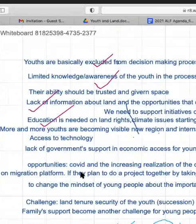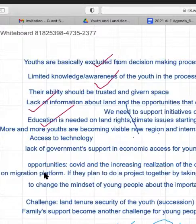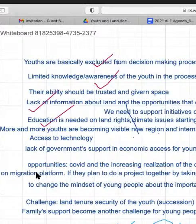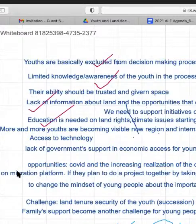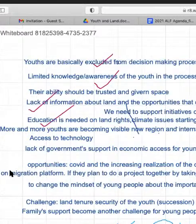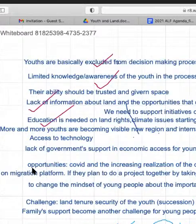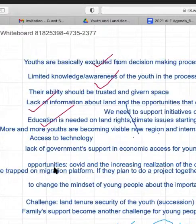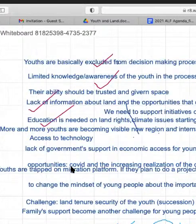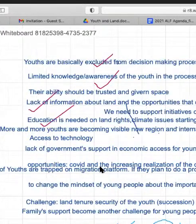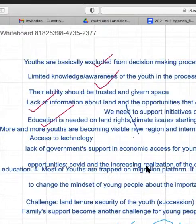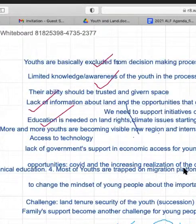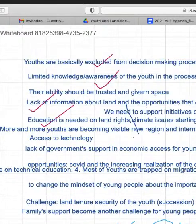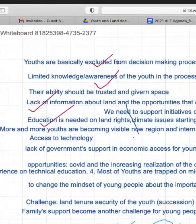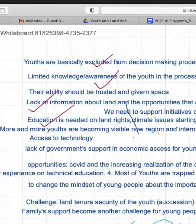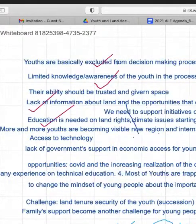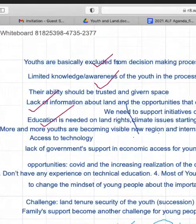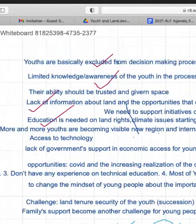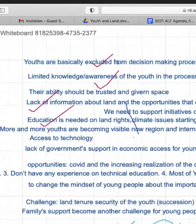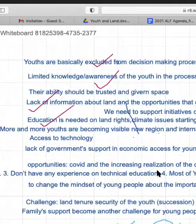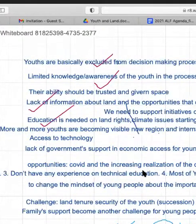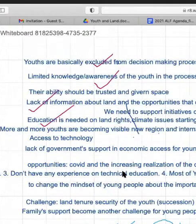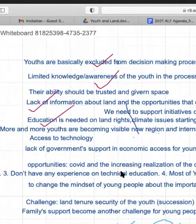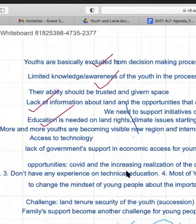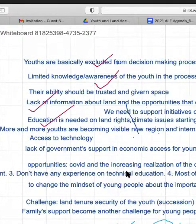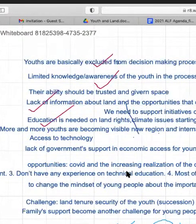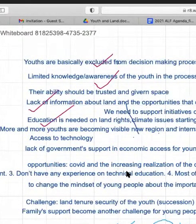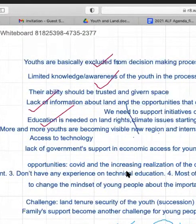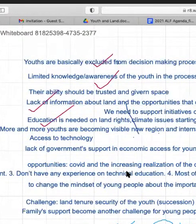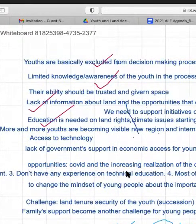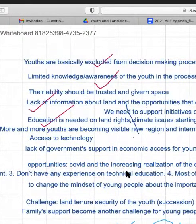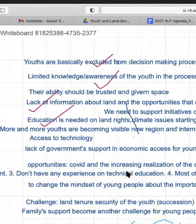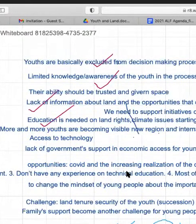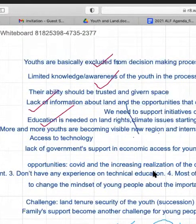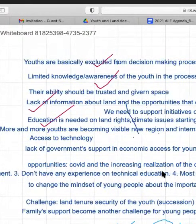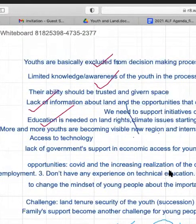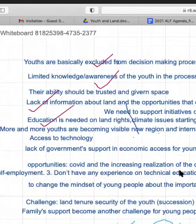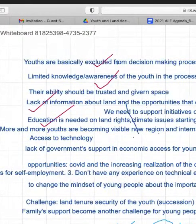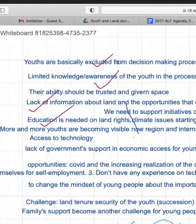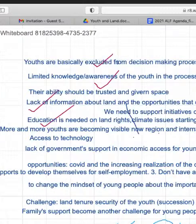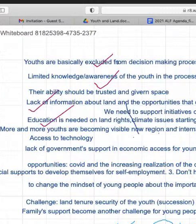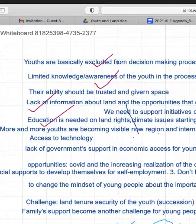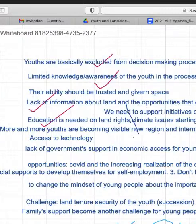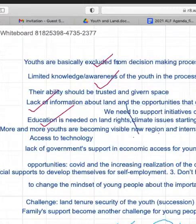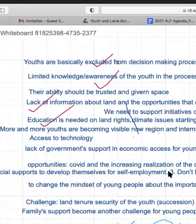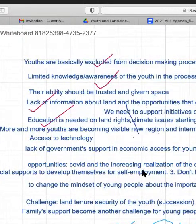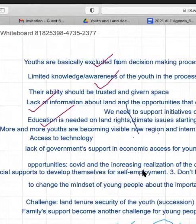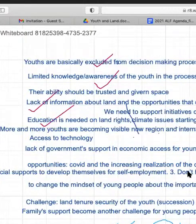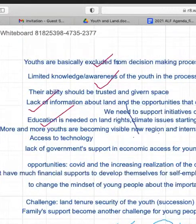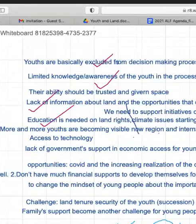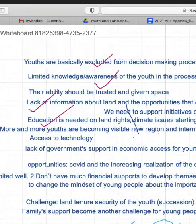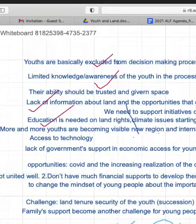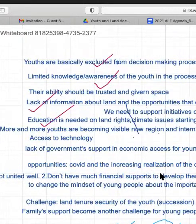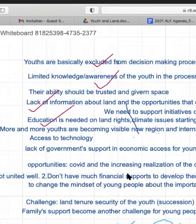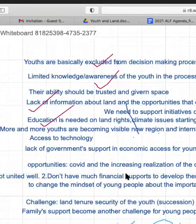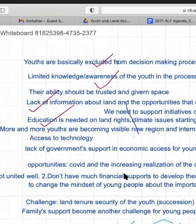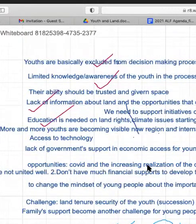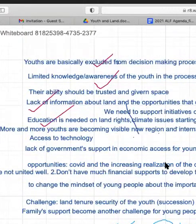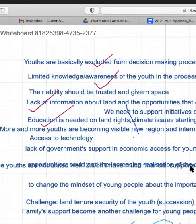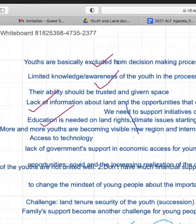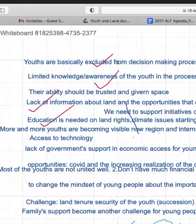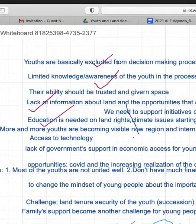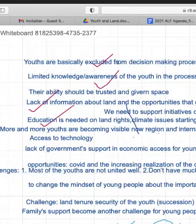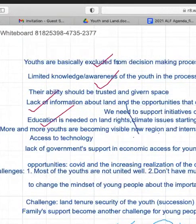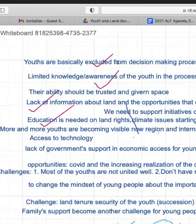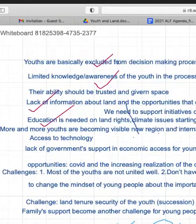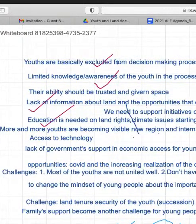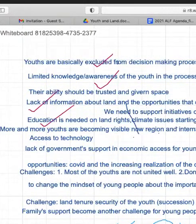How can we build up our indigenous students and the youth in different fields? As because of in